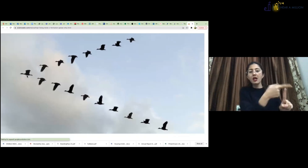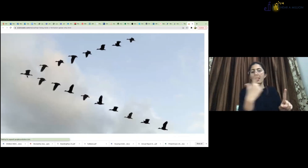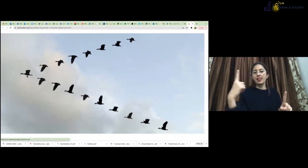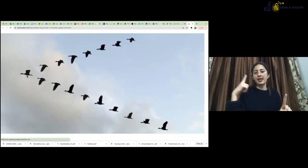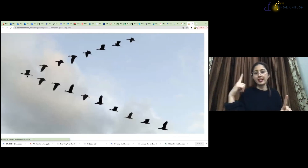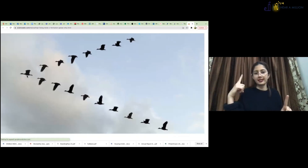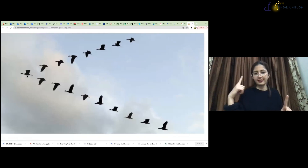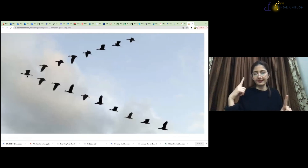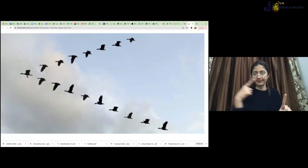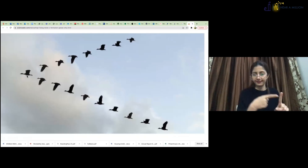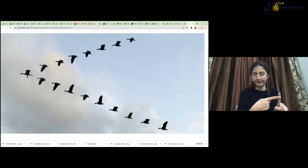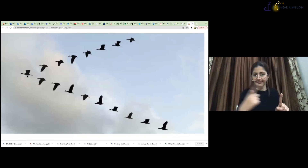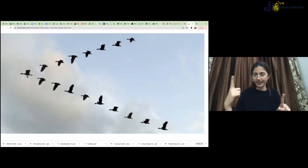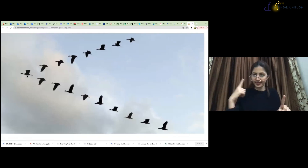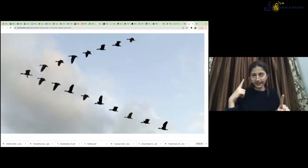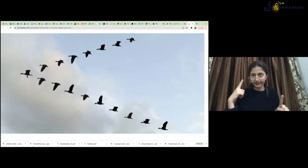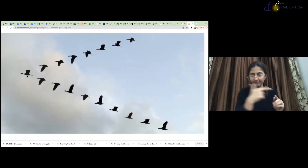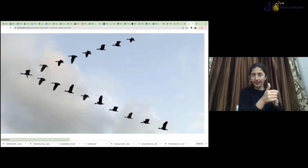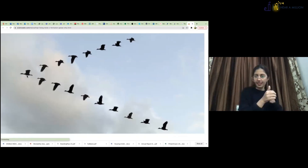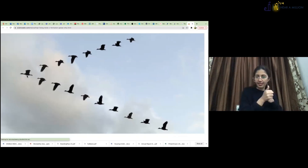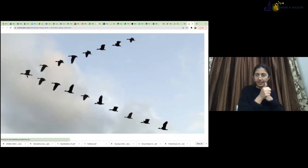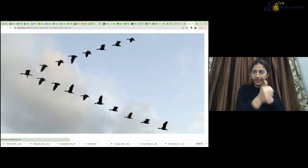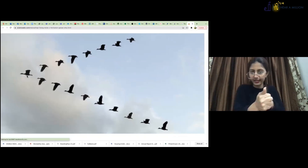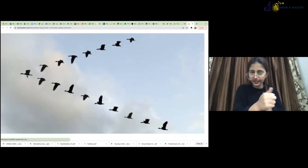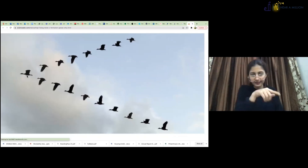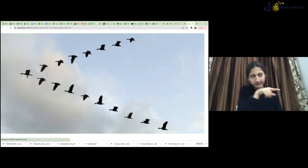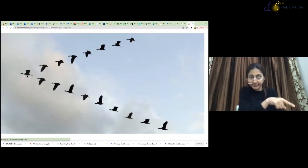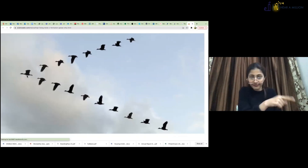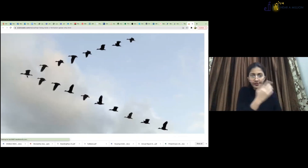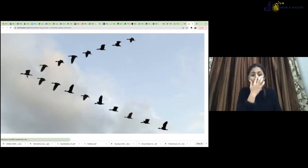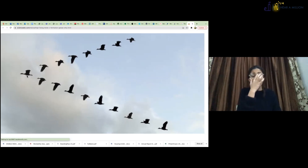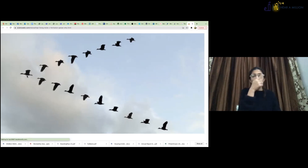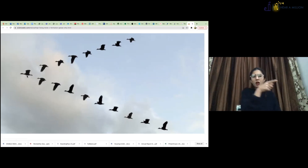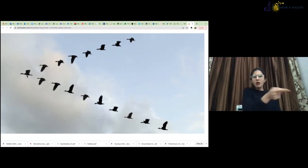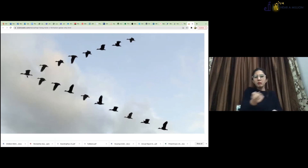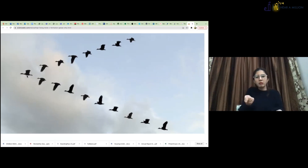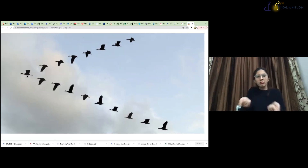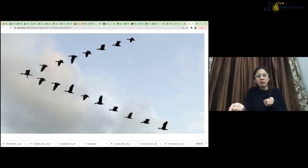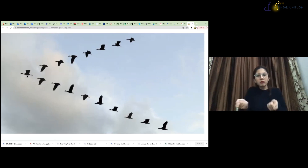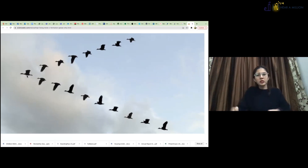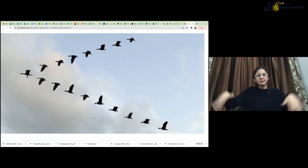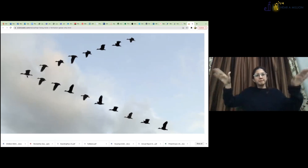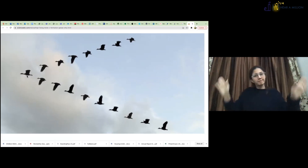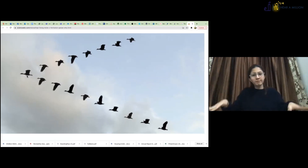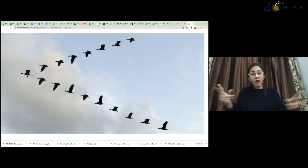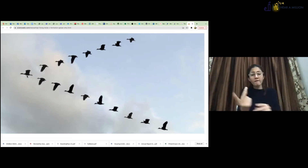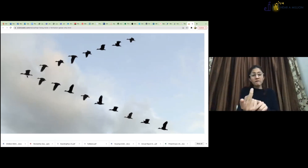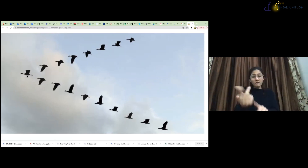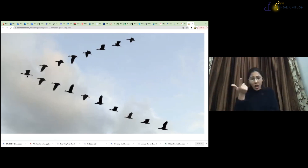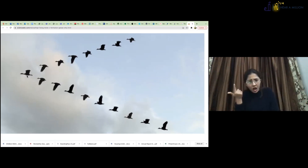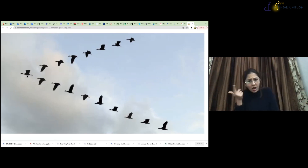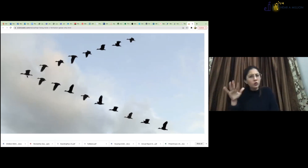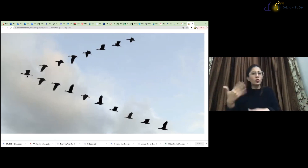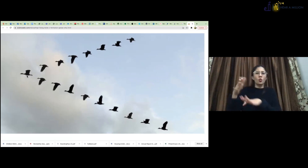speed, how fast the flock or all the birds will fly together, and that's how they keep